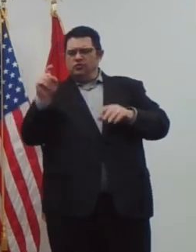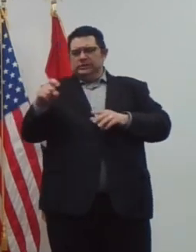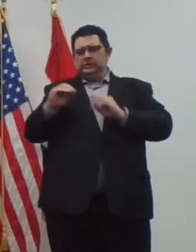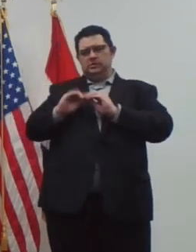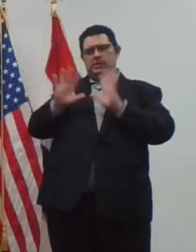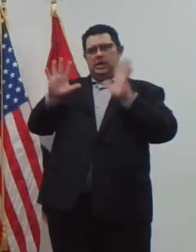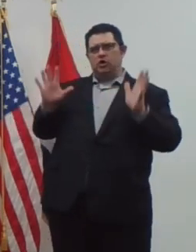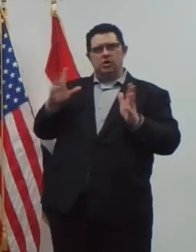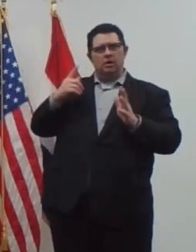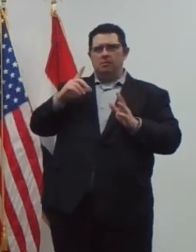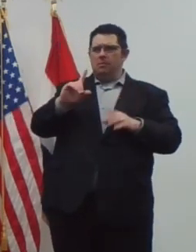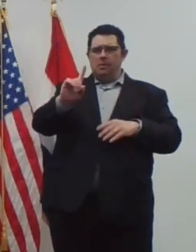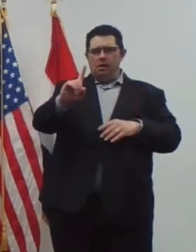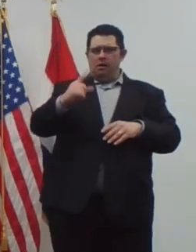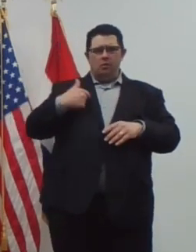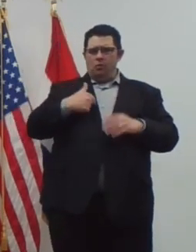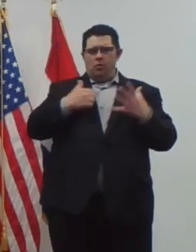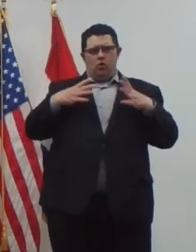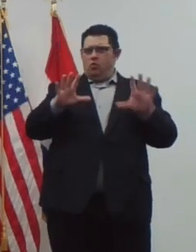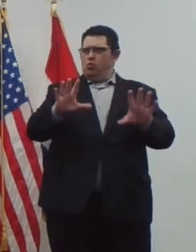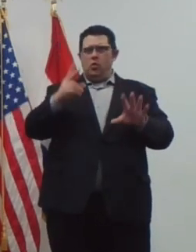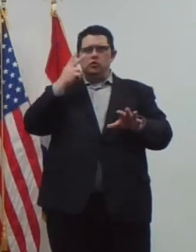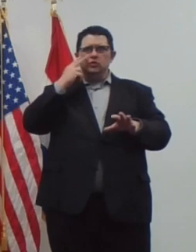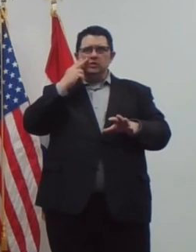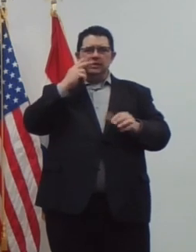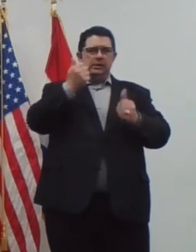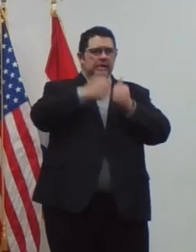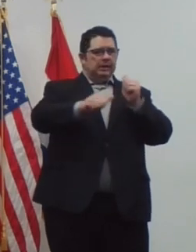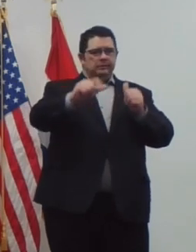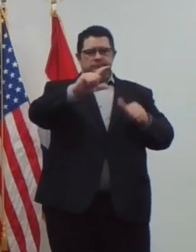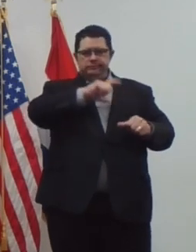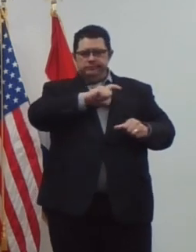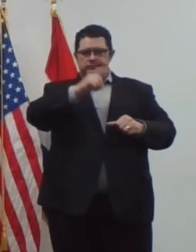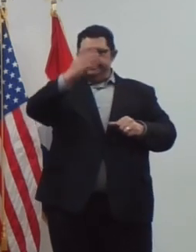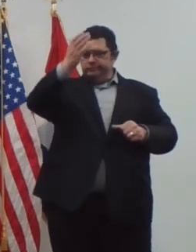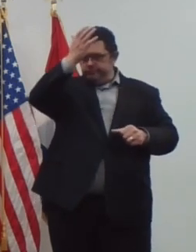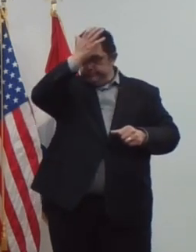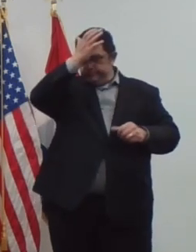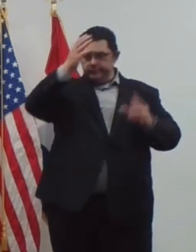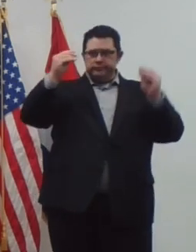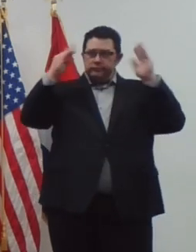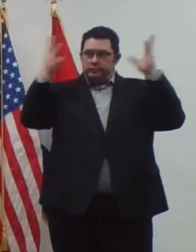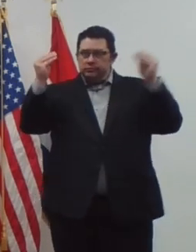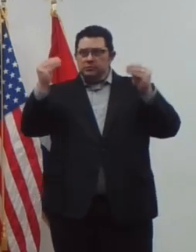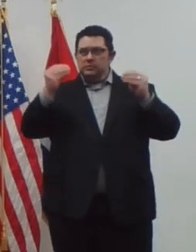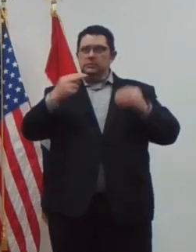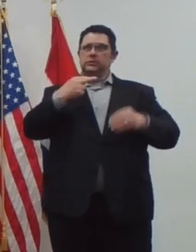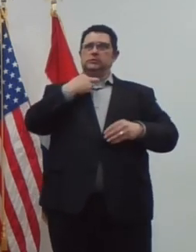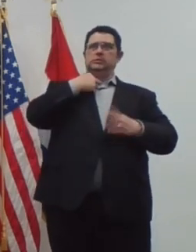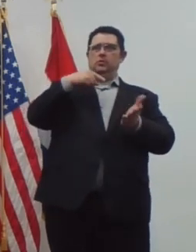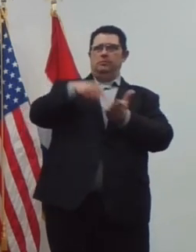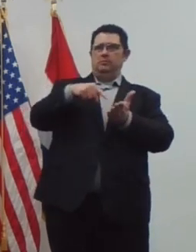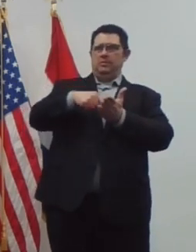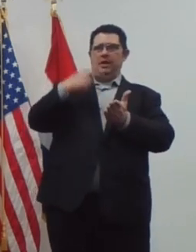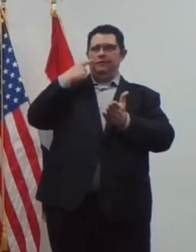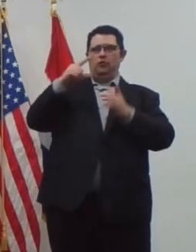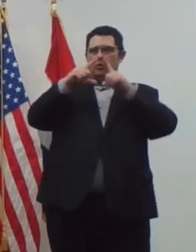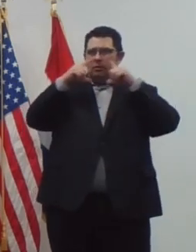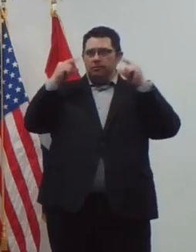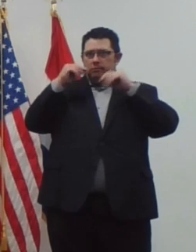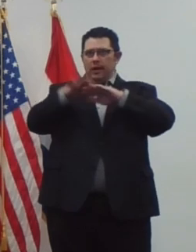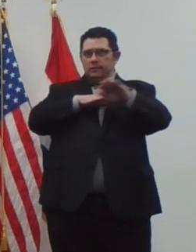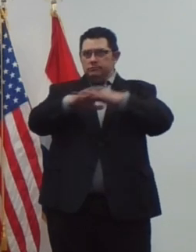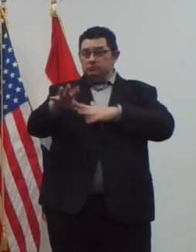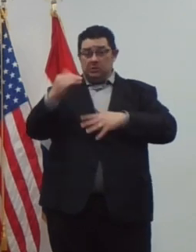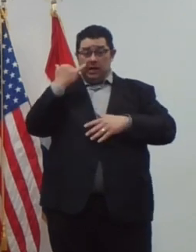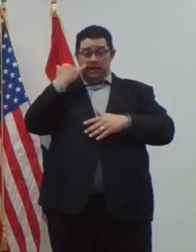really do not want to see any first responders be stuck with a bill for PPE. And if there's